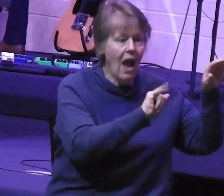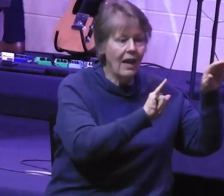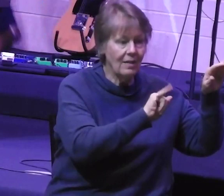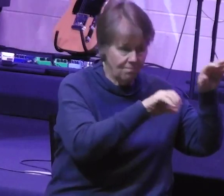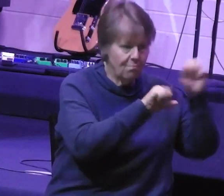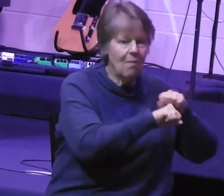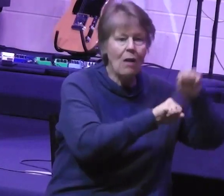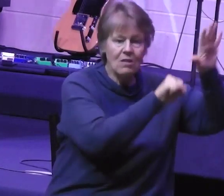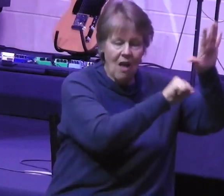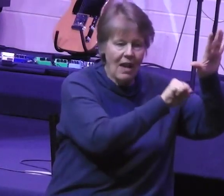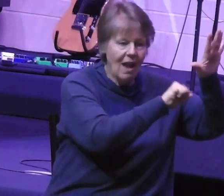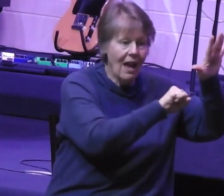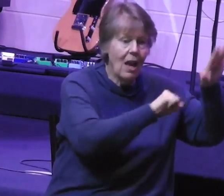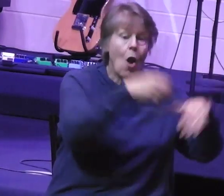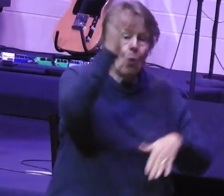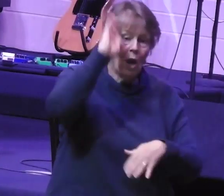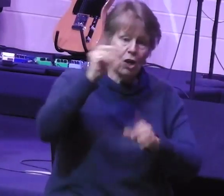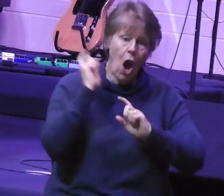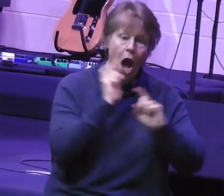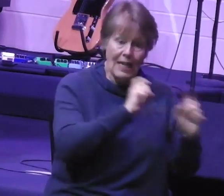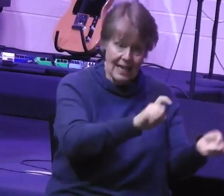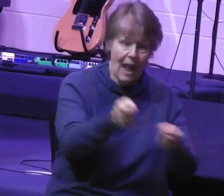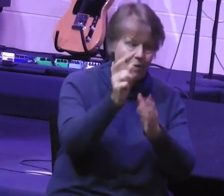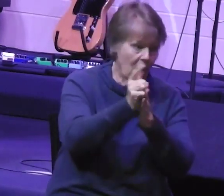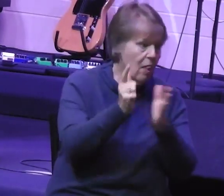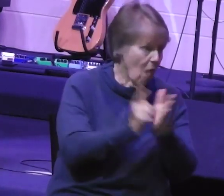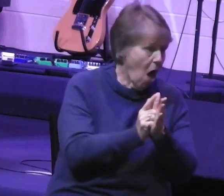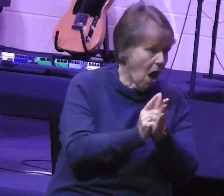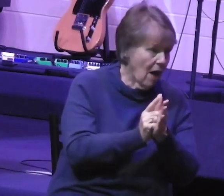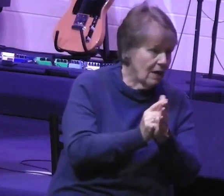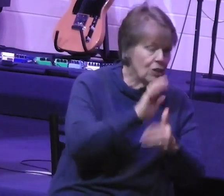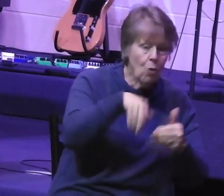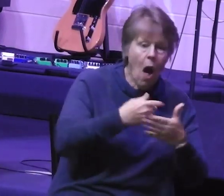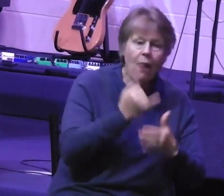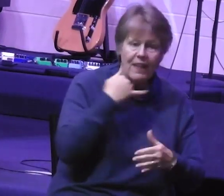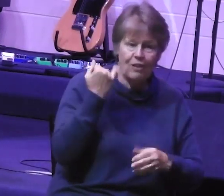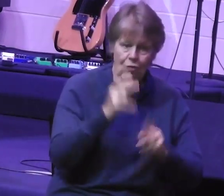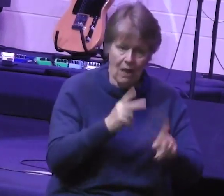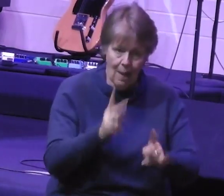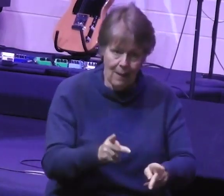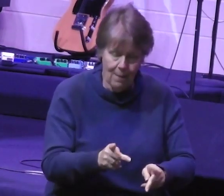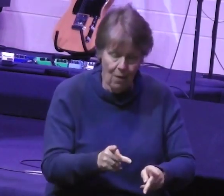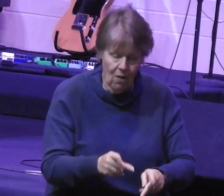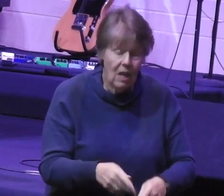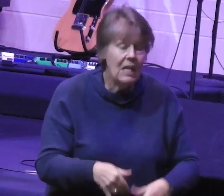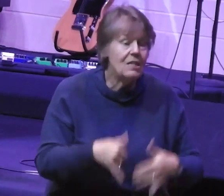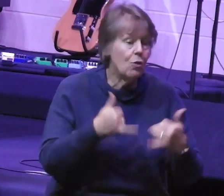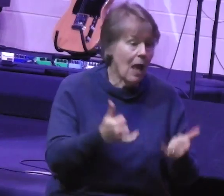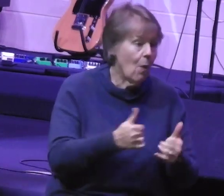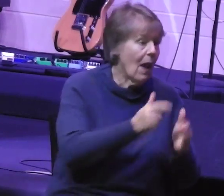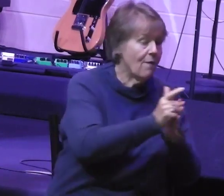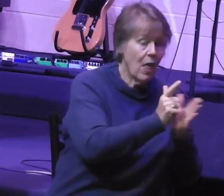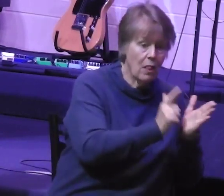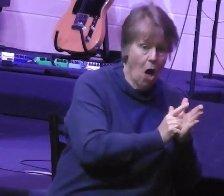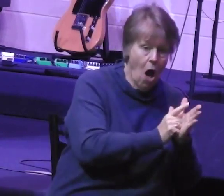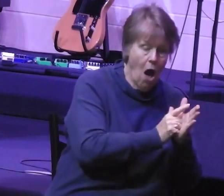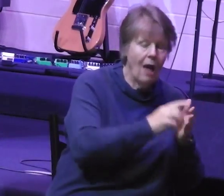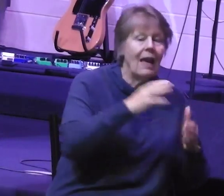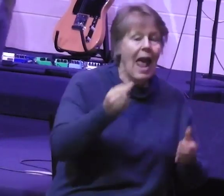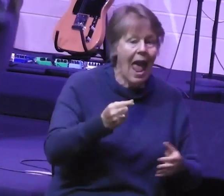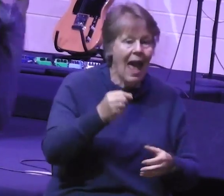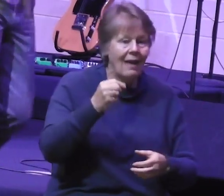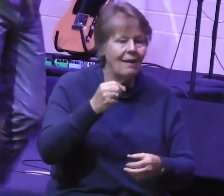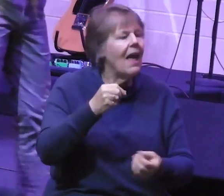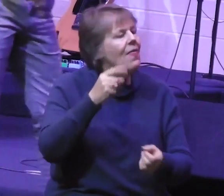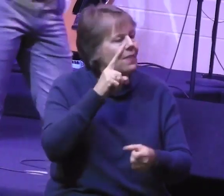to the Israelites. And this week, we're going to talk about what goes hand in hand with the law, which is the covenant. The law and covenant are not two separate things, but they